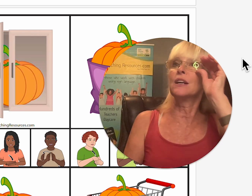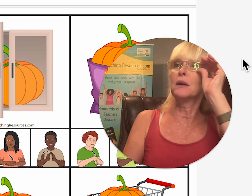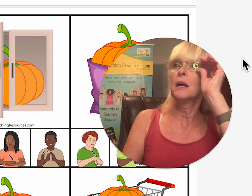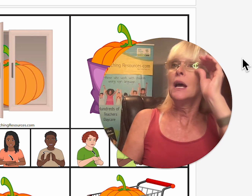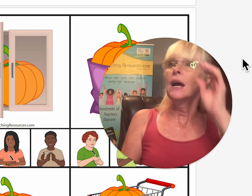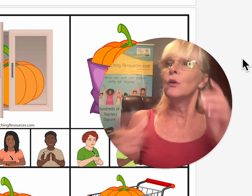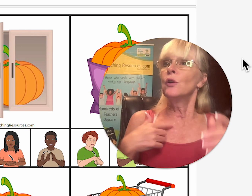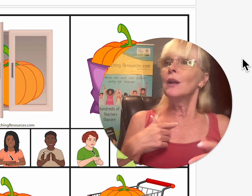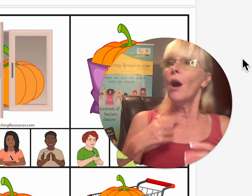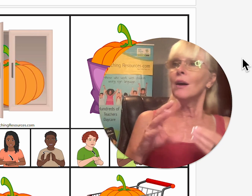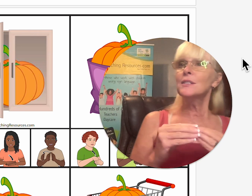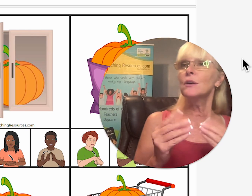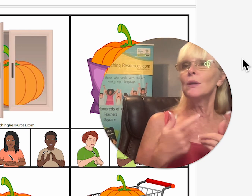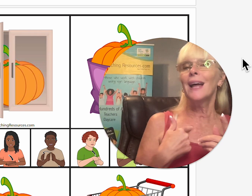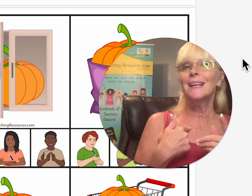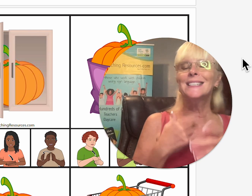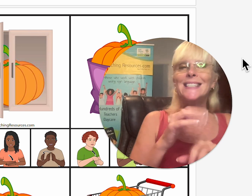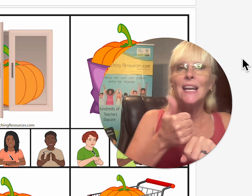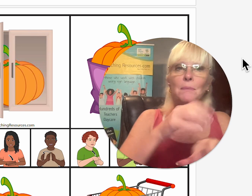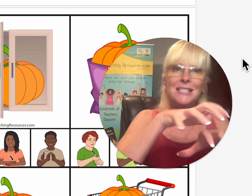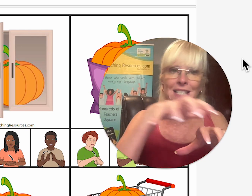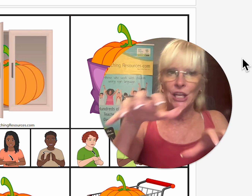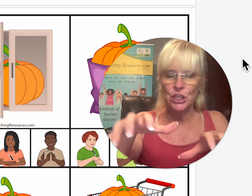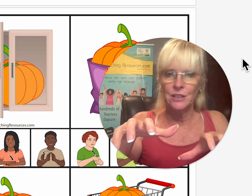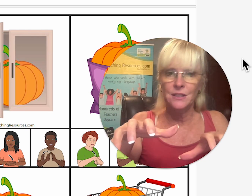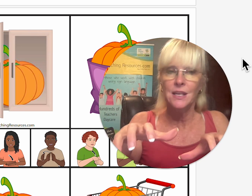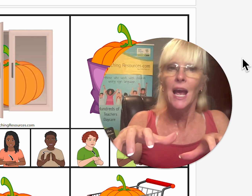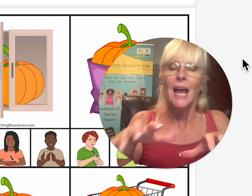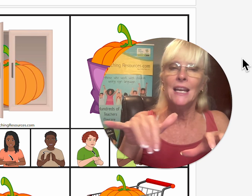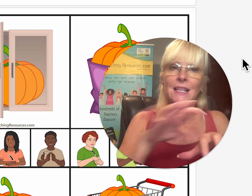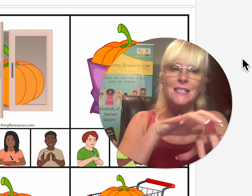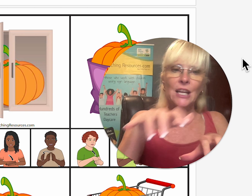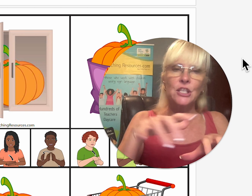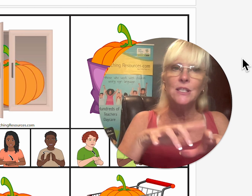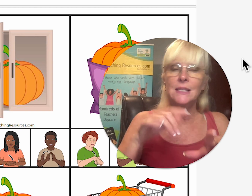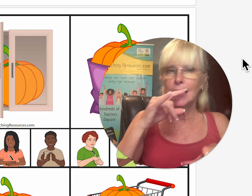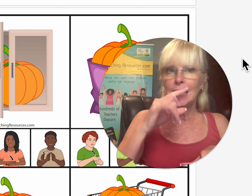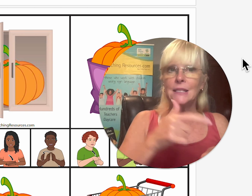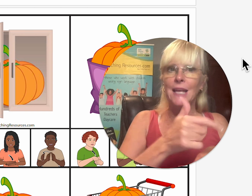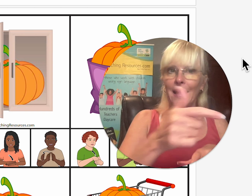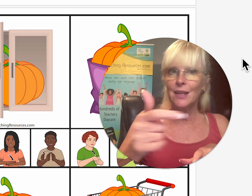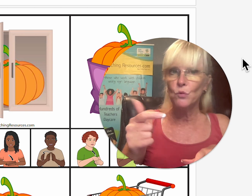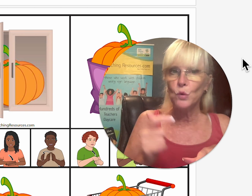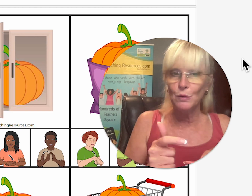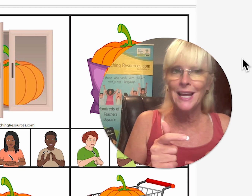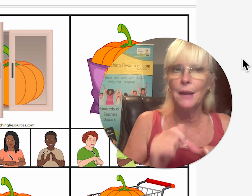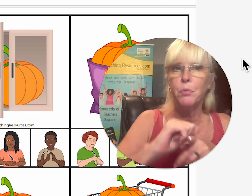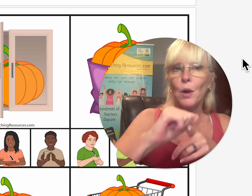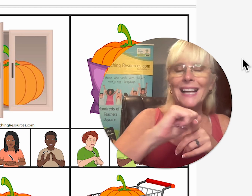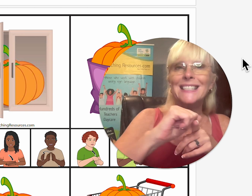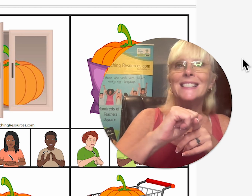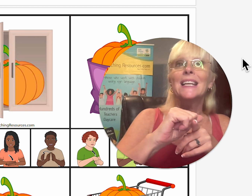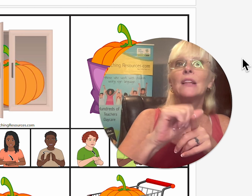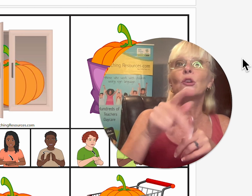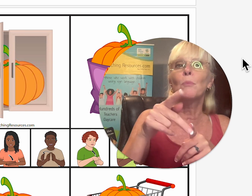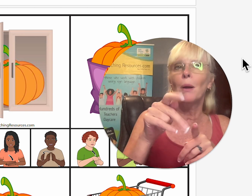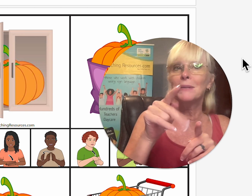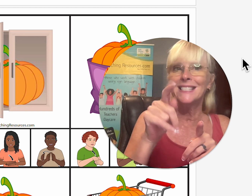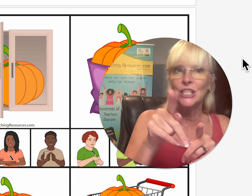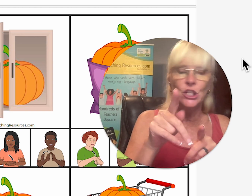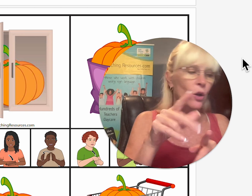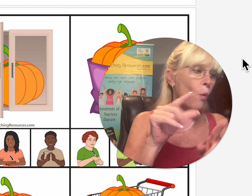prepositions here. You could also like set up stations, and in the stations the kids can then rotate practicing